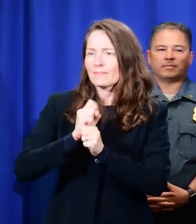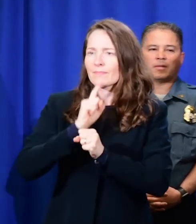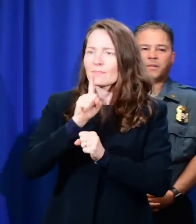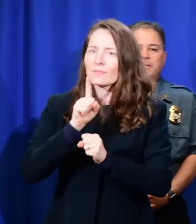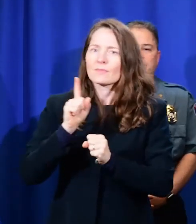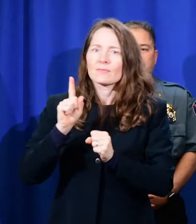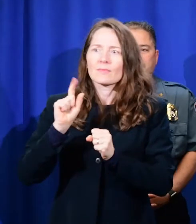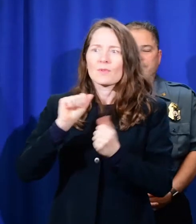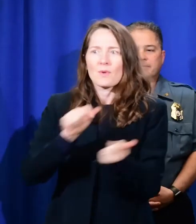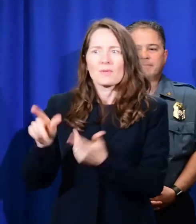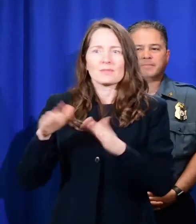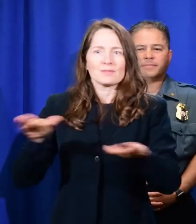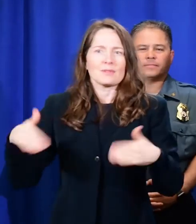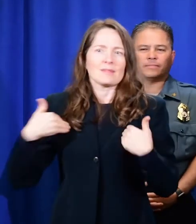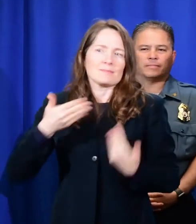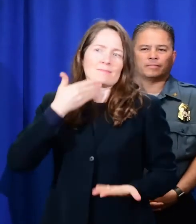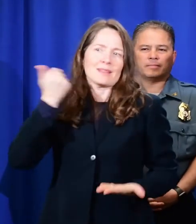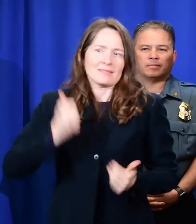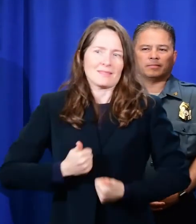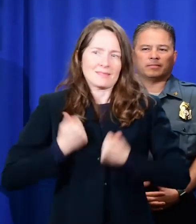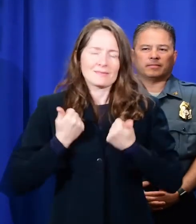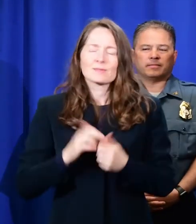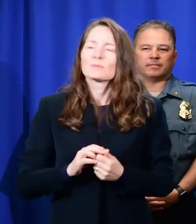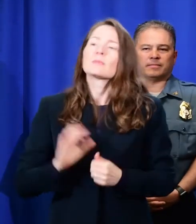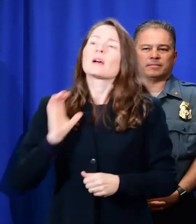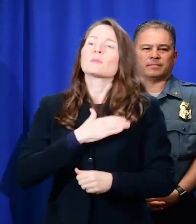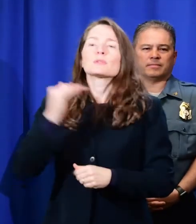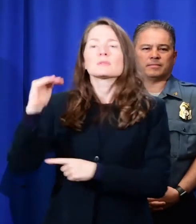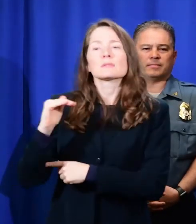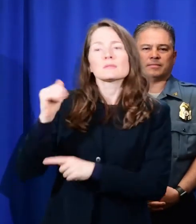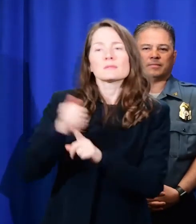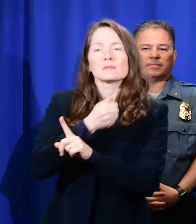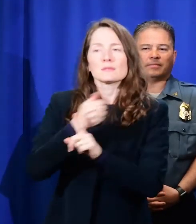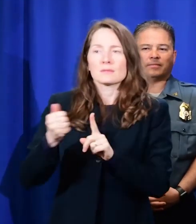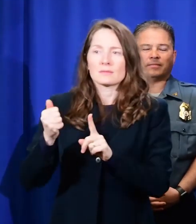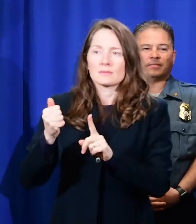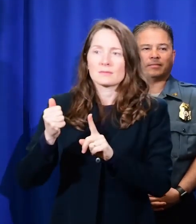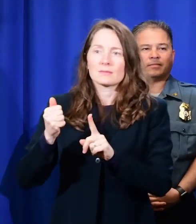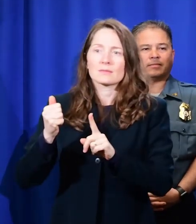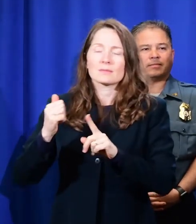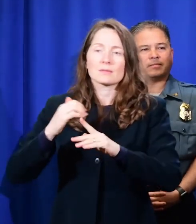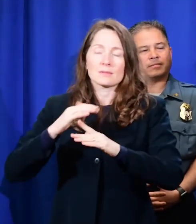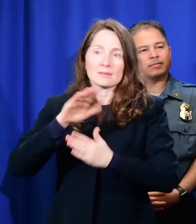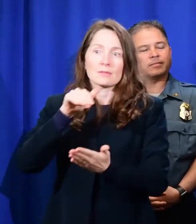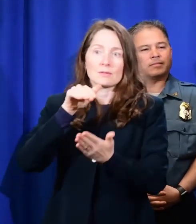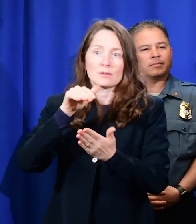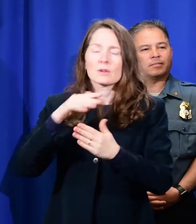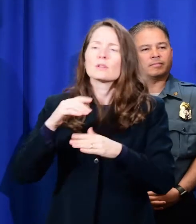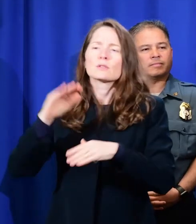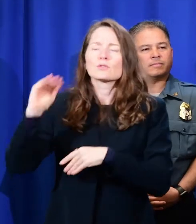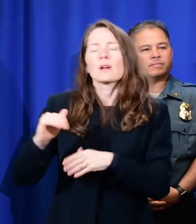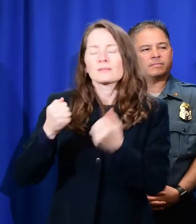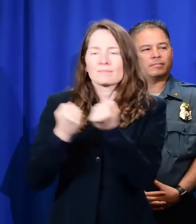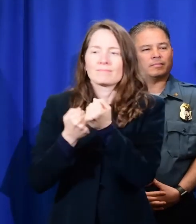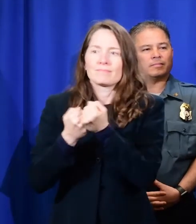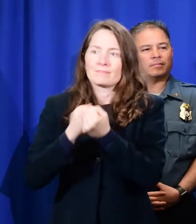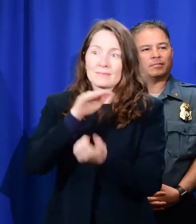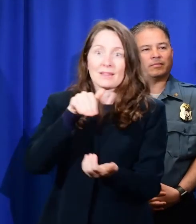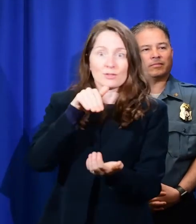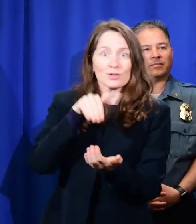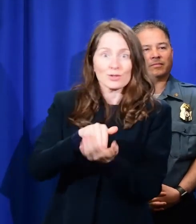Our Child Advocacy Center, also known as the Listening Place, has proved to be an